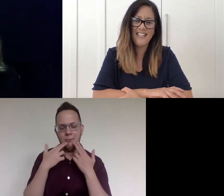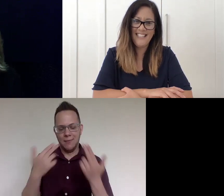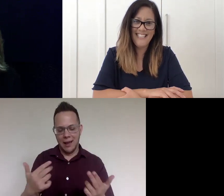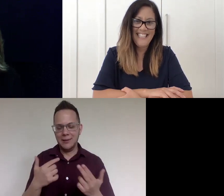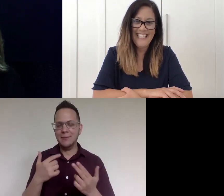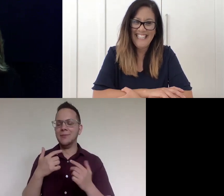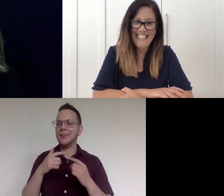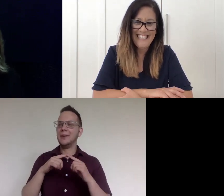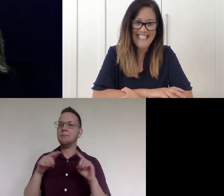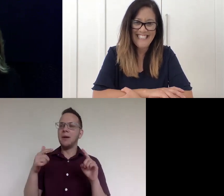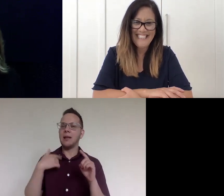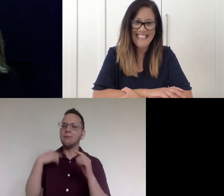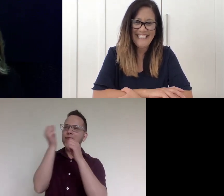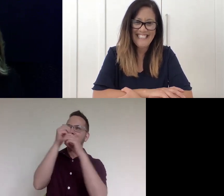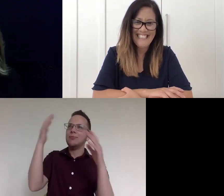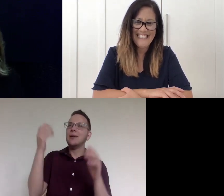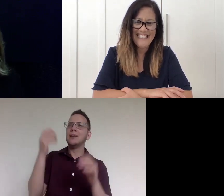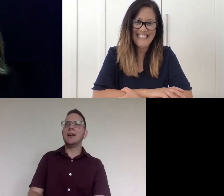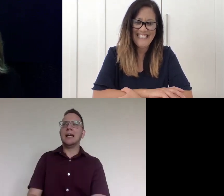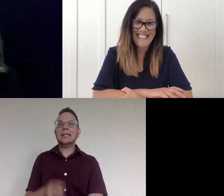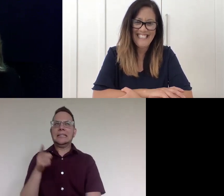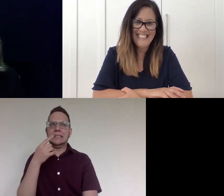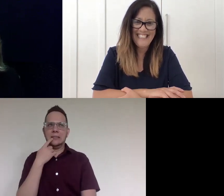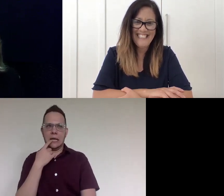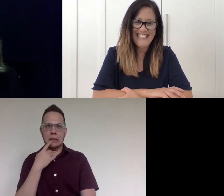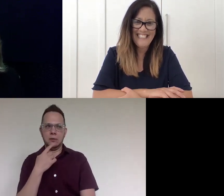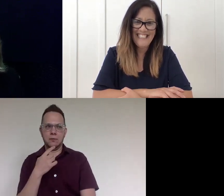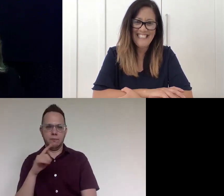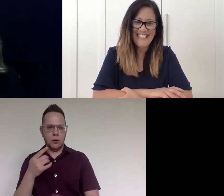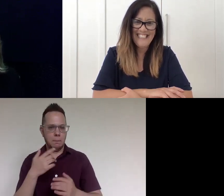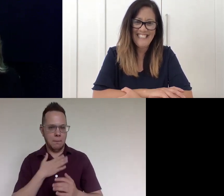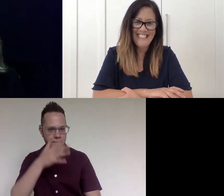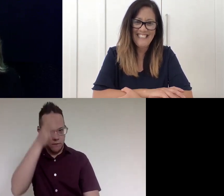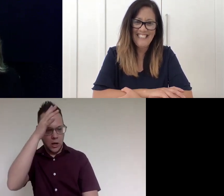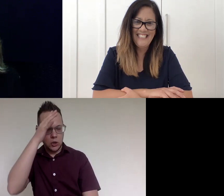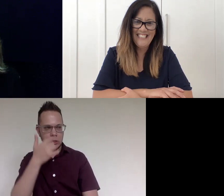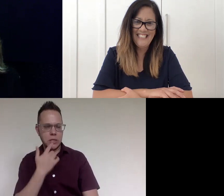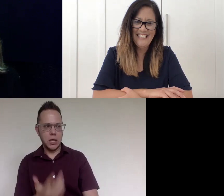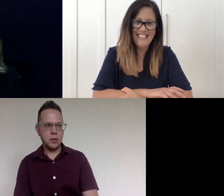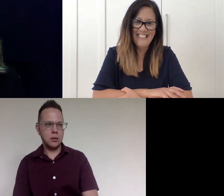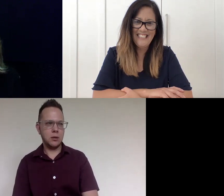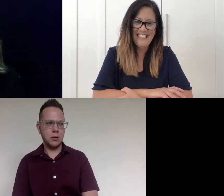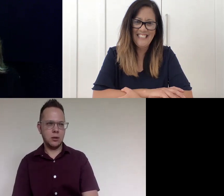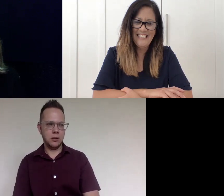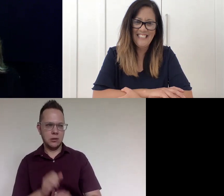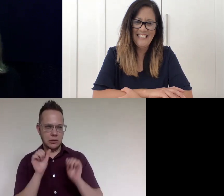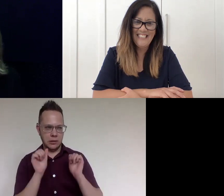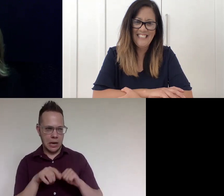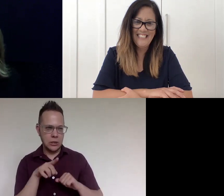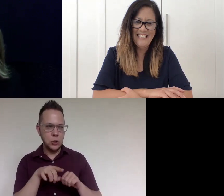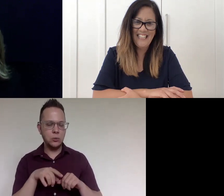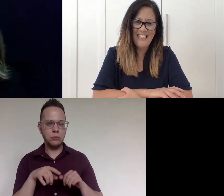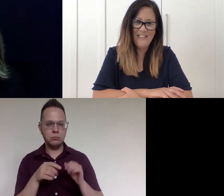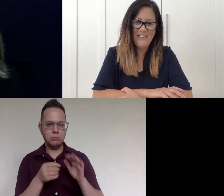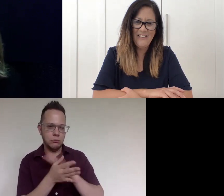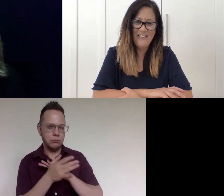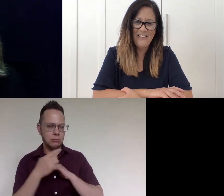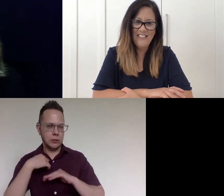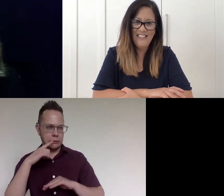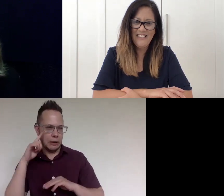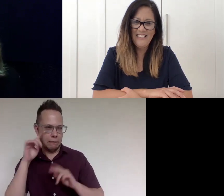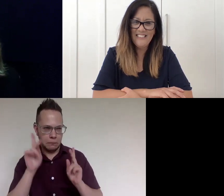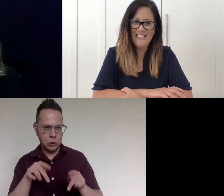emergency medicine or something like that. I was naive. And my father said, as a deaf person, do you think you can do